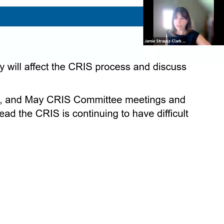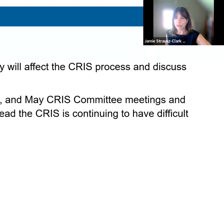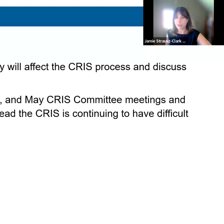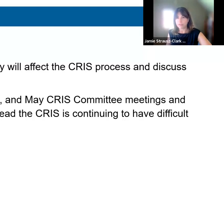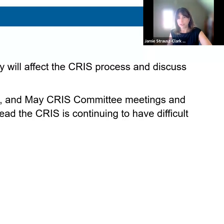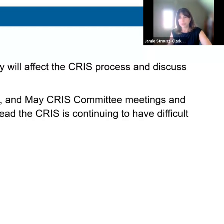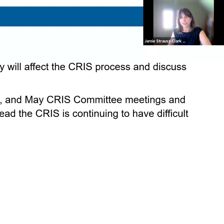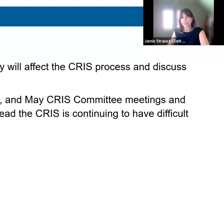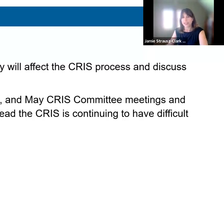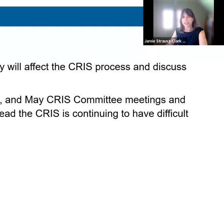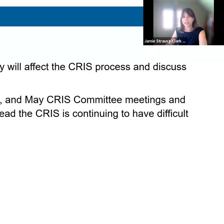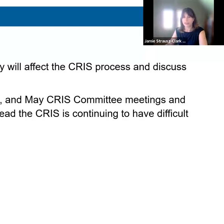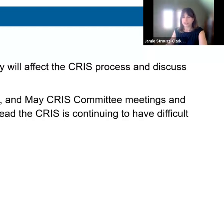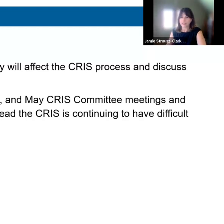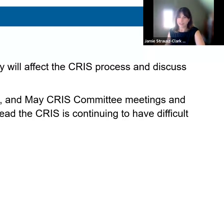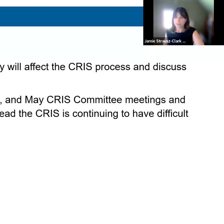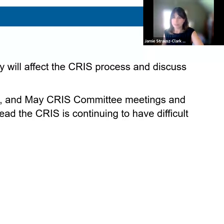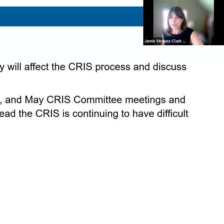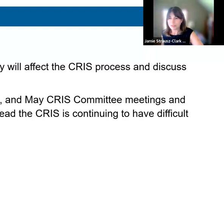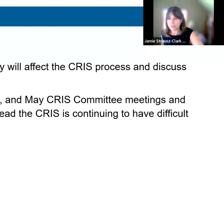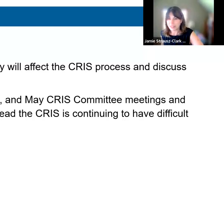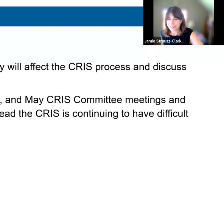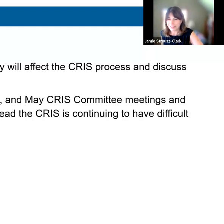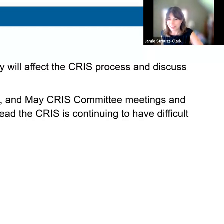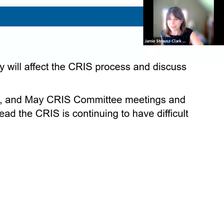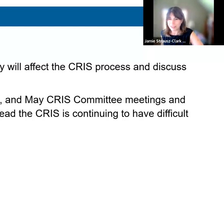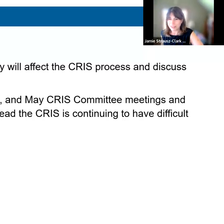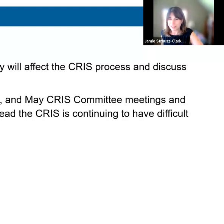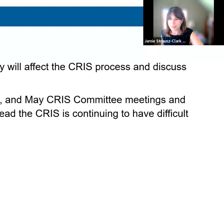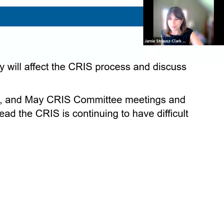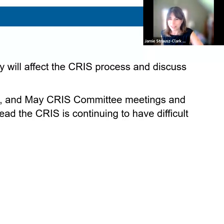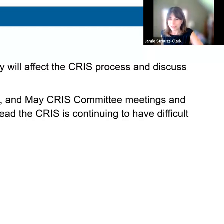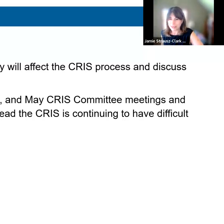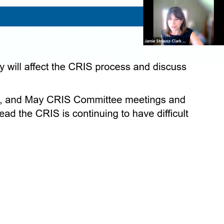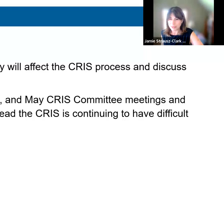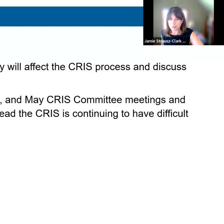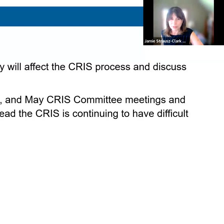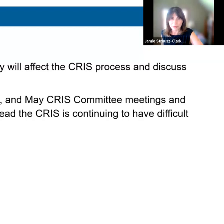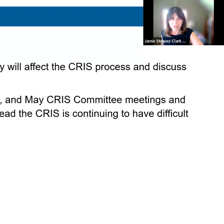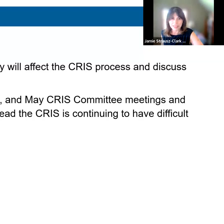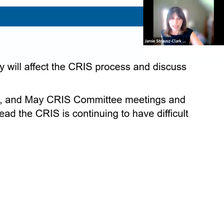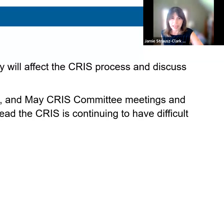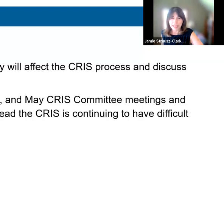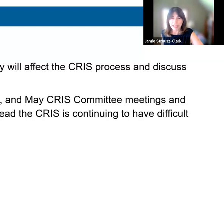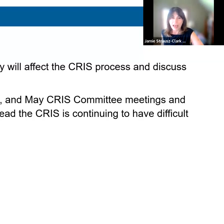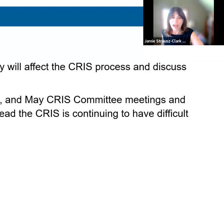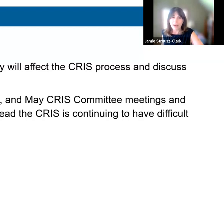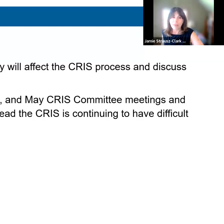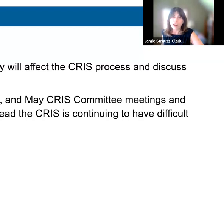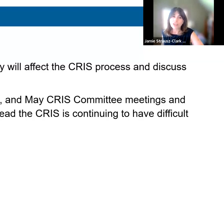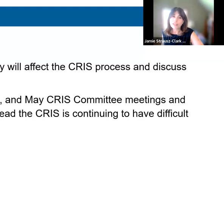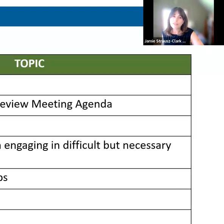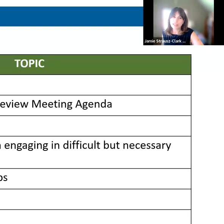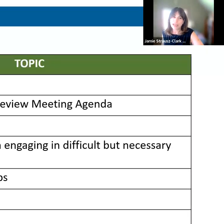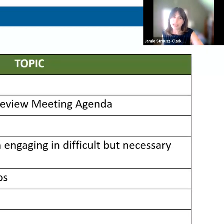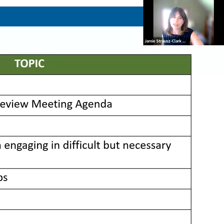All right, I'm just gonna walk folks through the agenda and give our steering committee members a few minutes to think of their answers to the prompt question today.